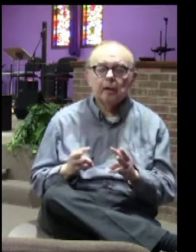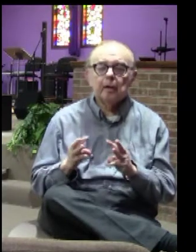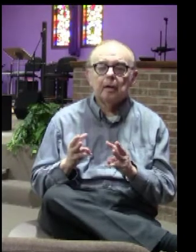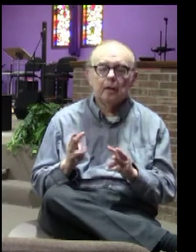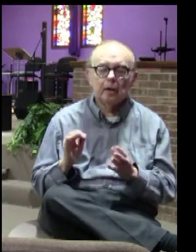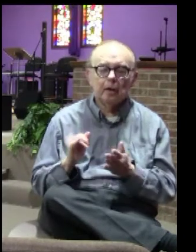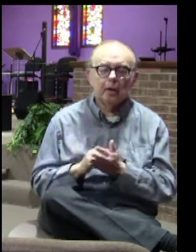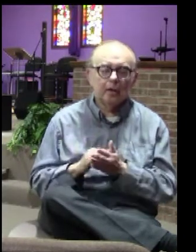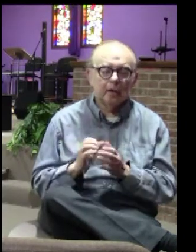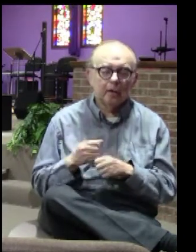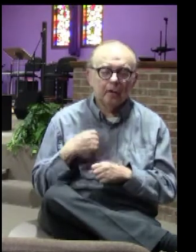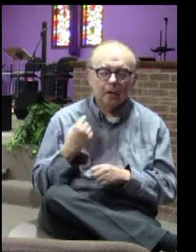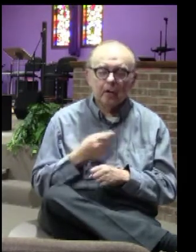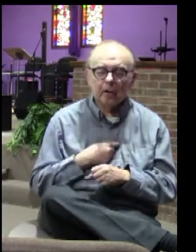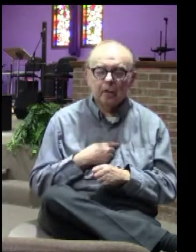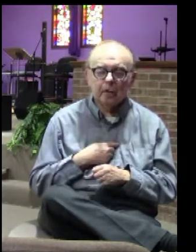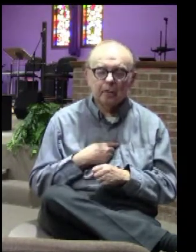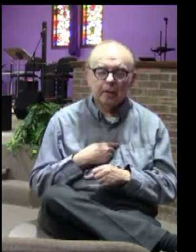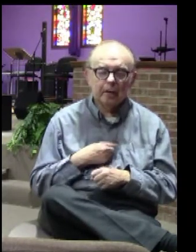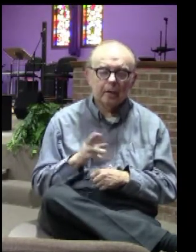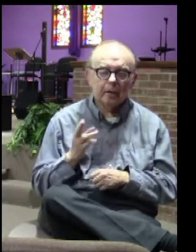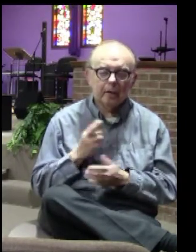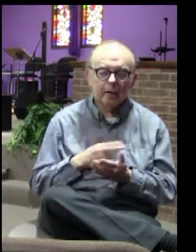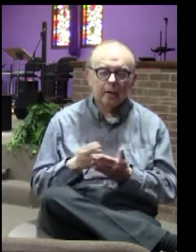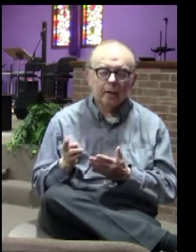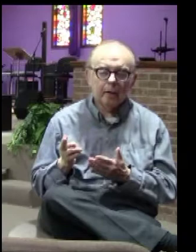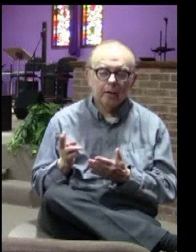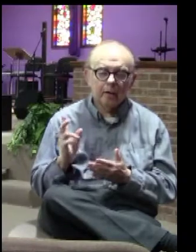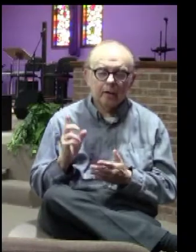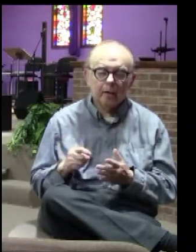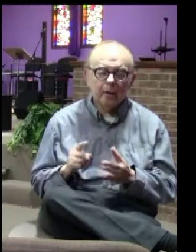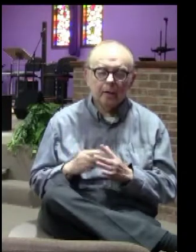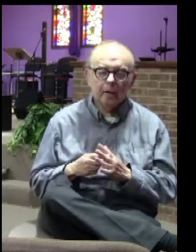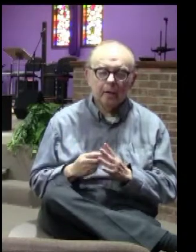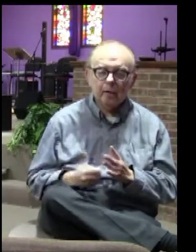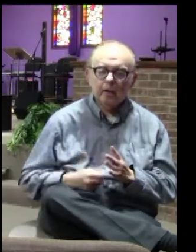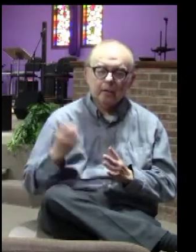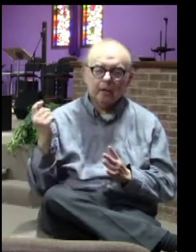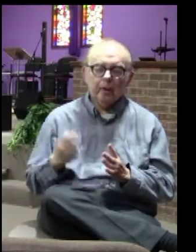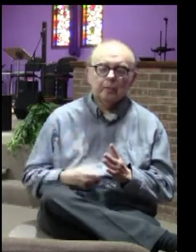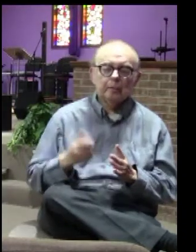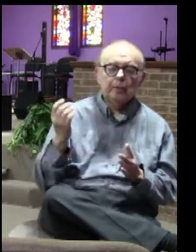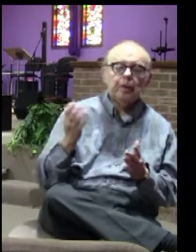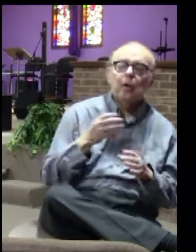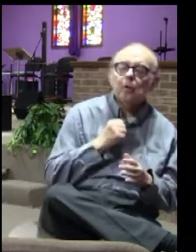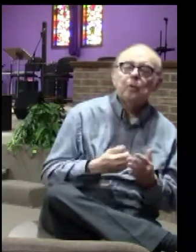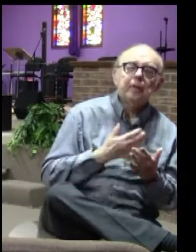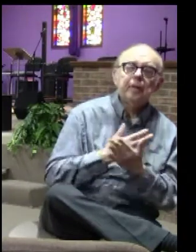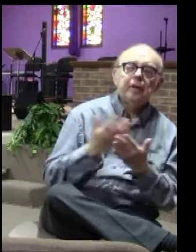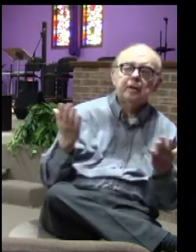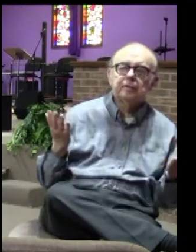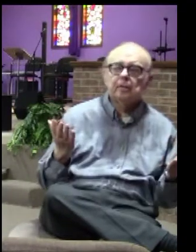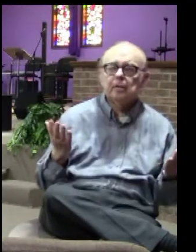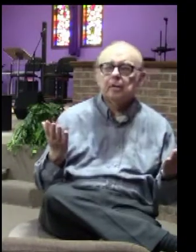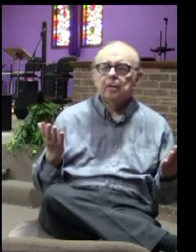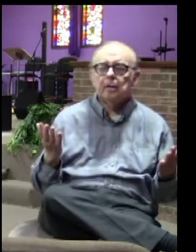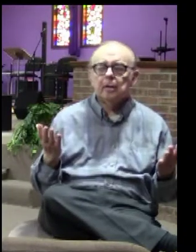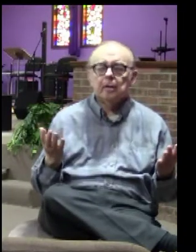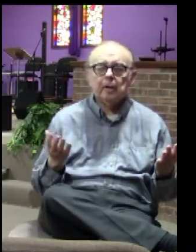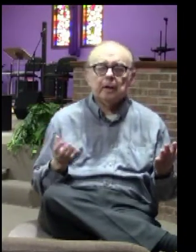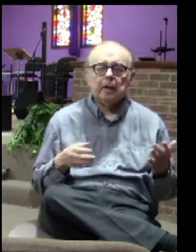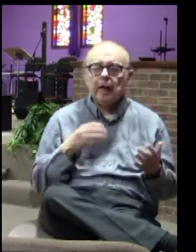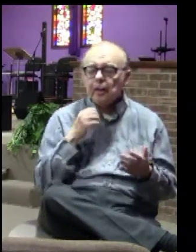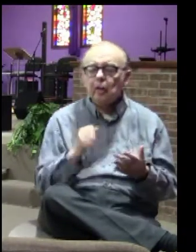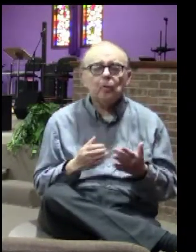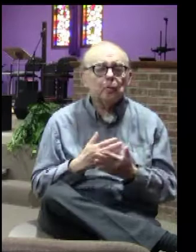way that he can make us righteous and holy is we've got to start getting rid of some of the old stuff, the old